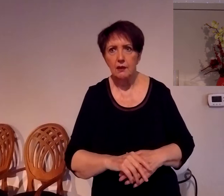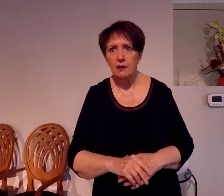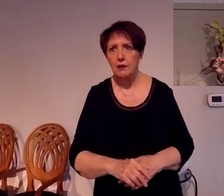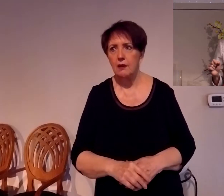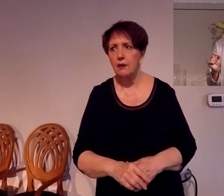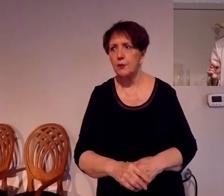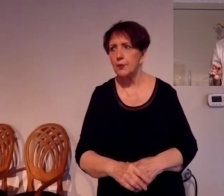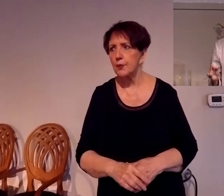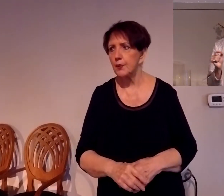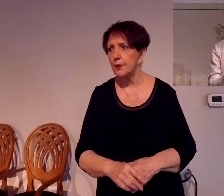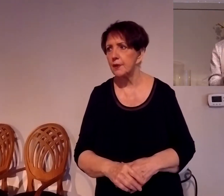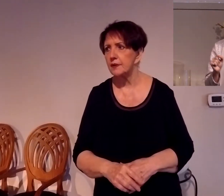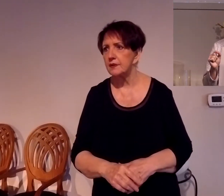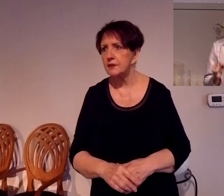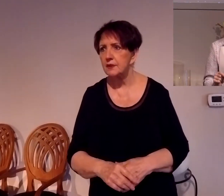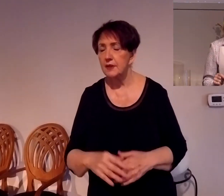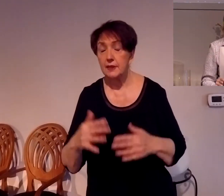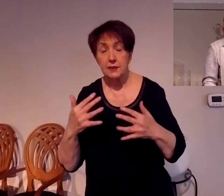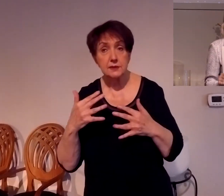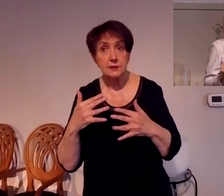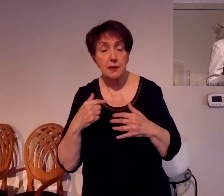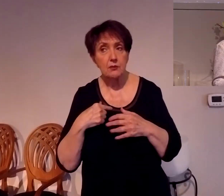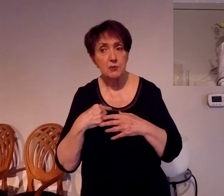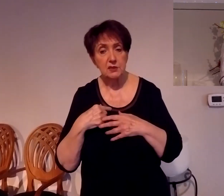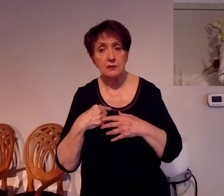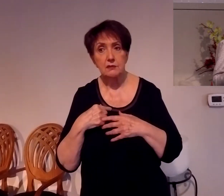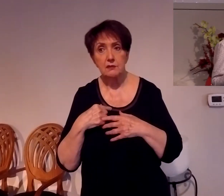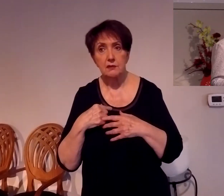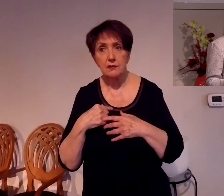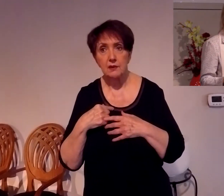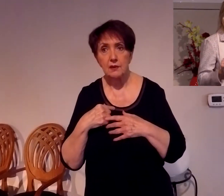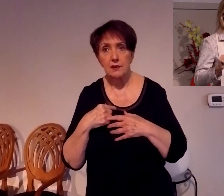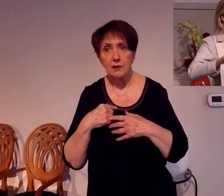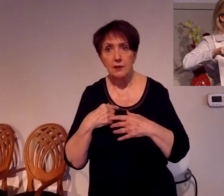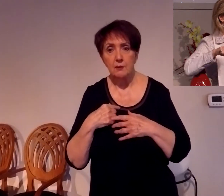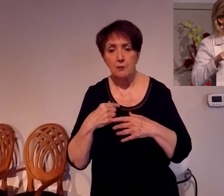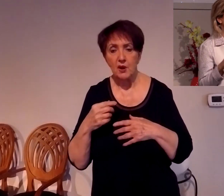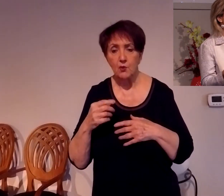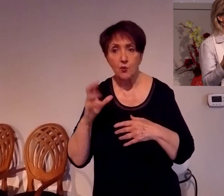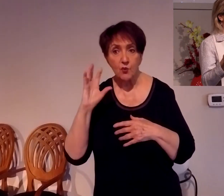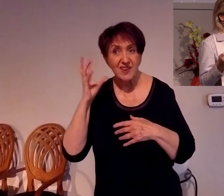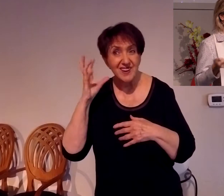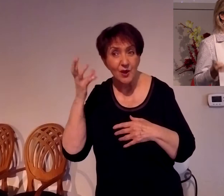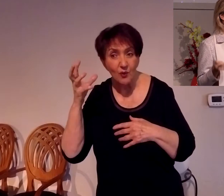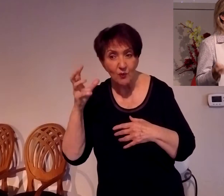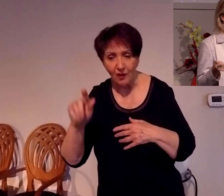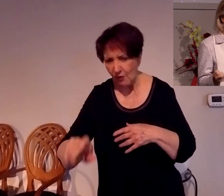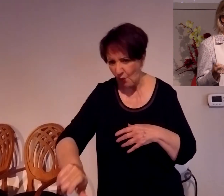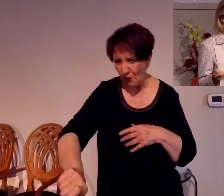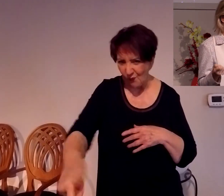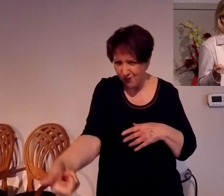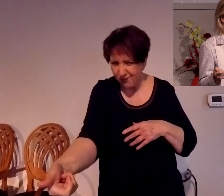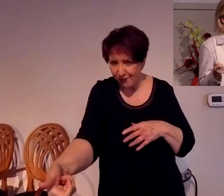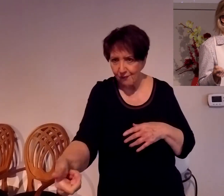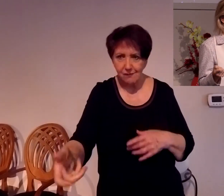Okay, it actually scared me so much that I cranked my radio up as loud as it would go